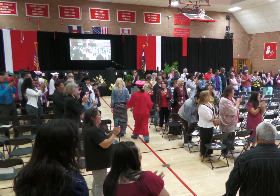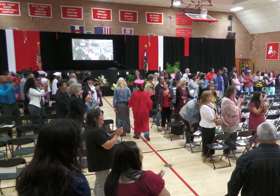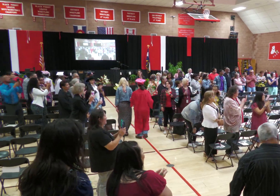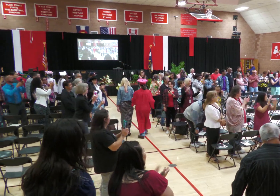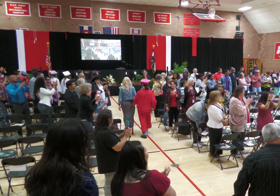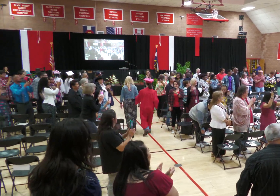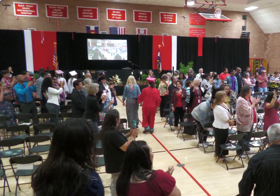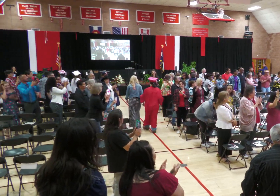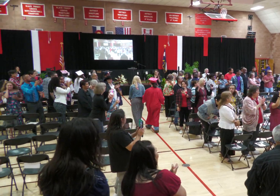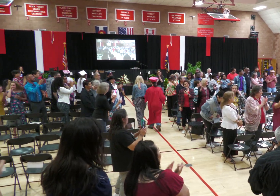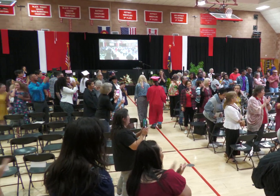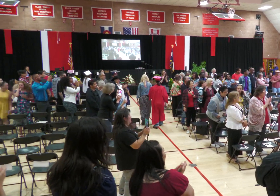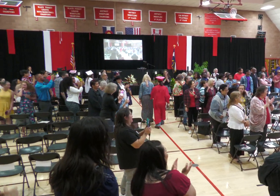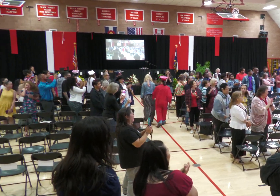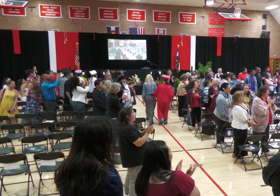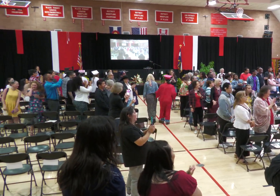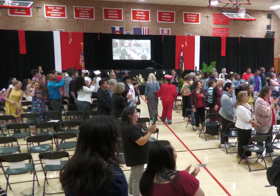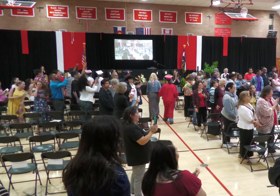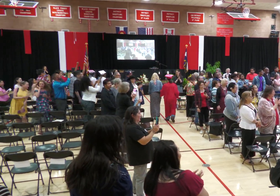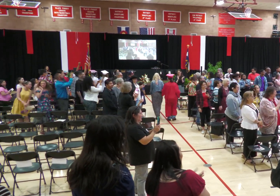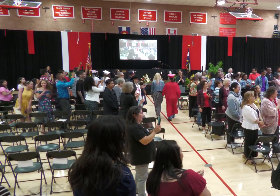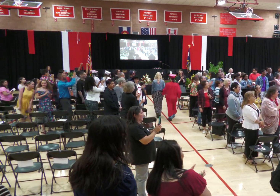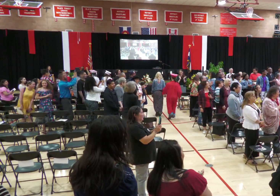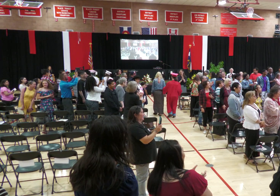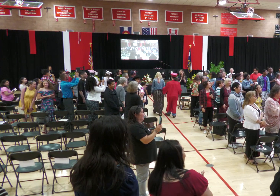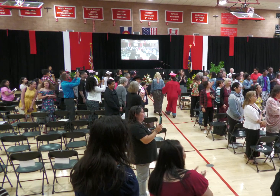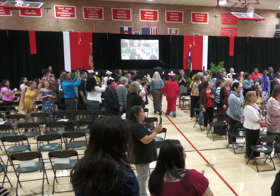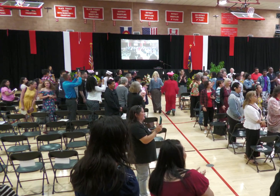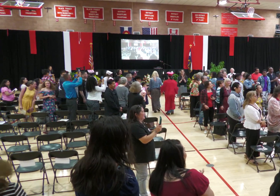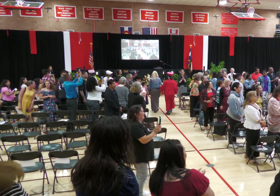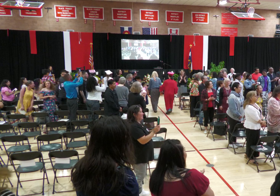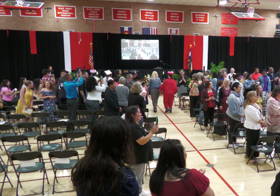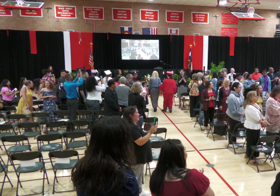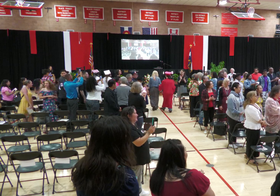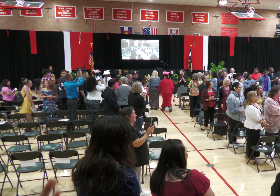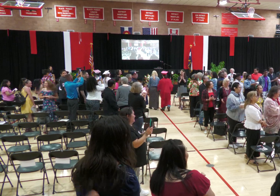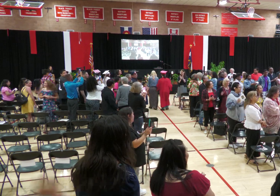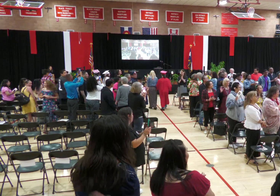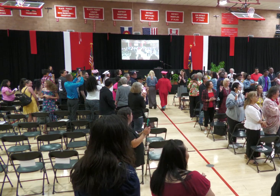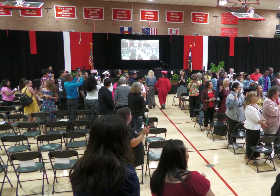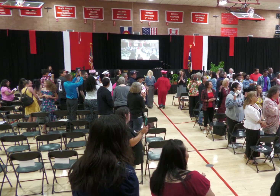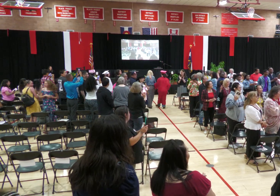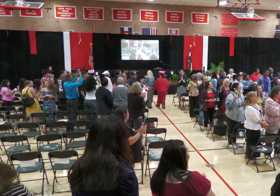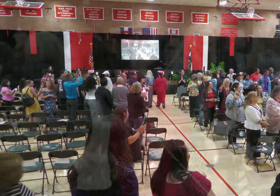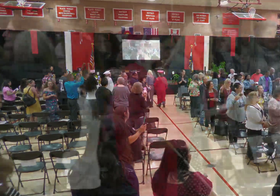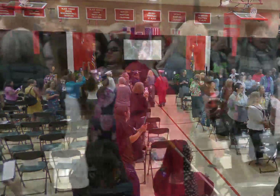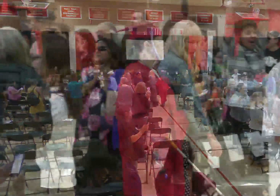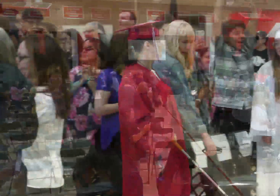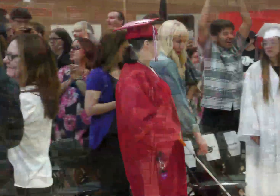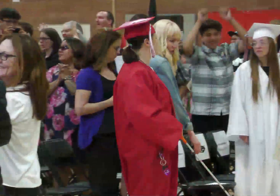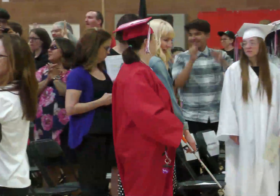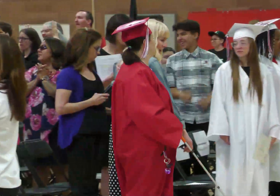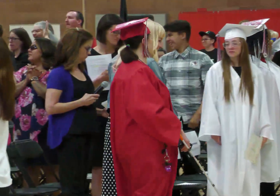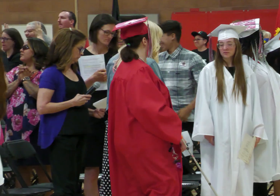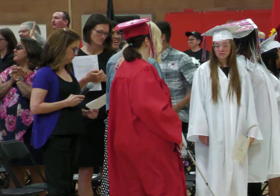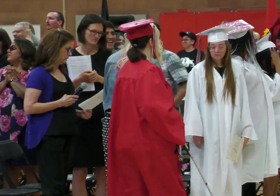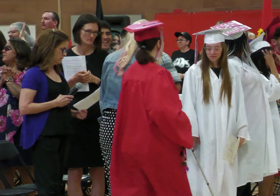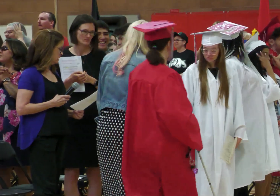Principal Jamie Lugo and Kristen Huddleston walk behind the seniors. Jennifer Thompson, Interim Superintendent Tara